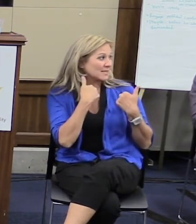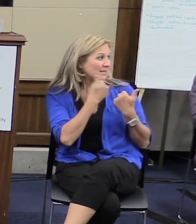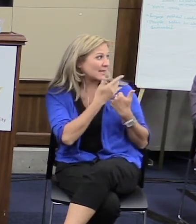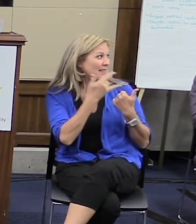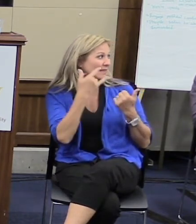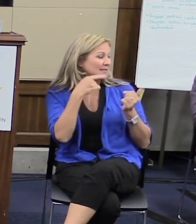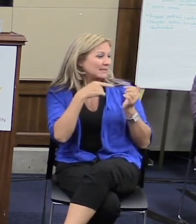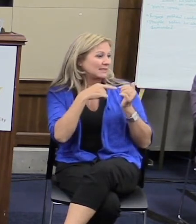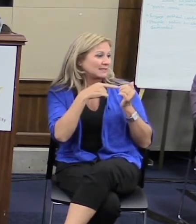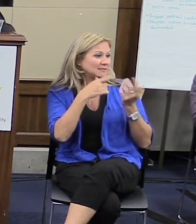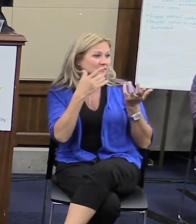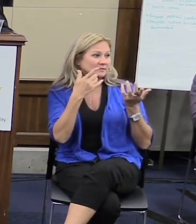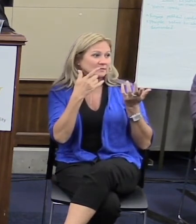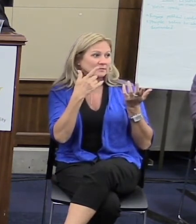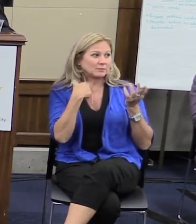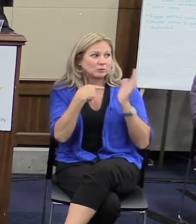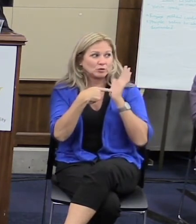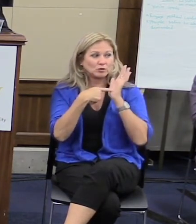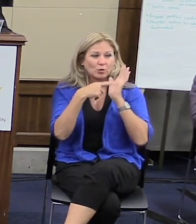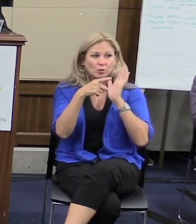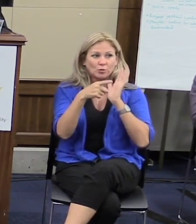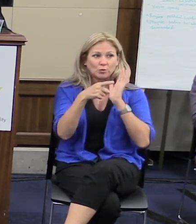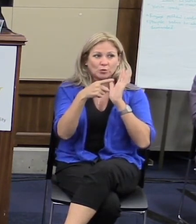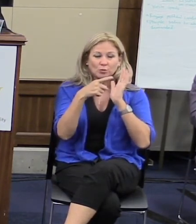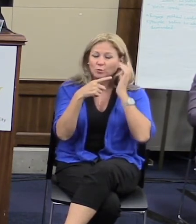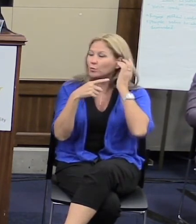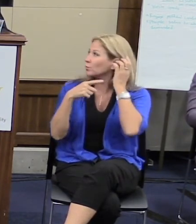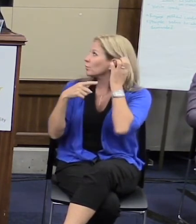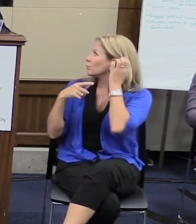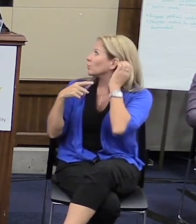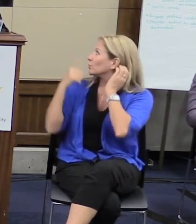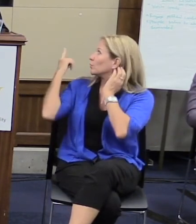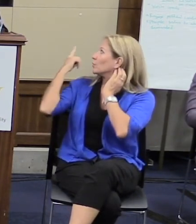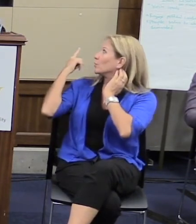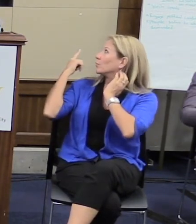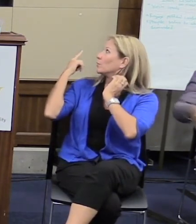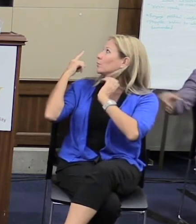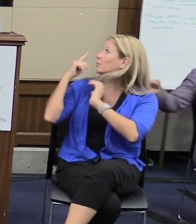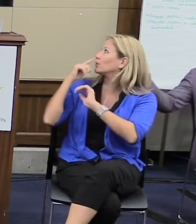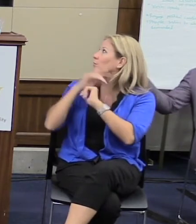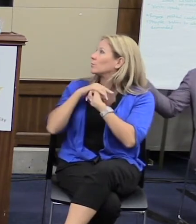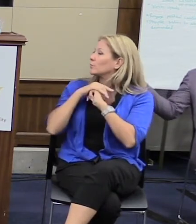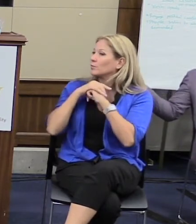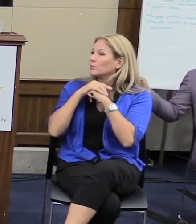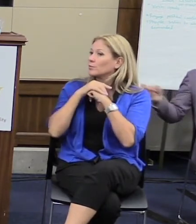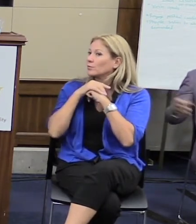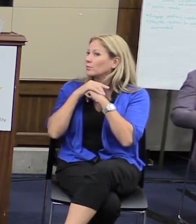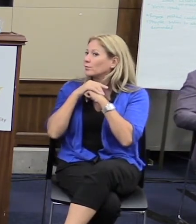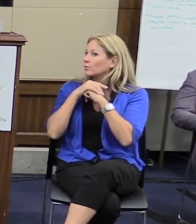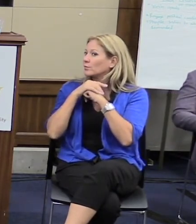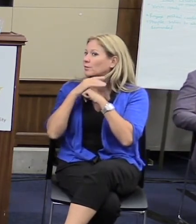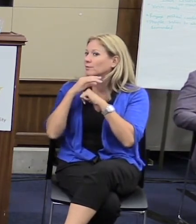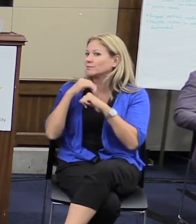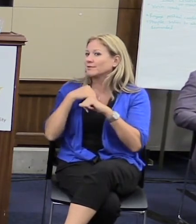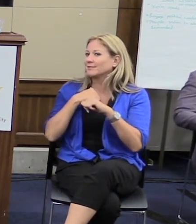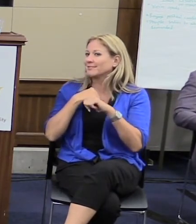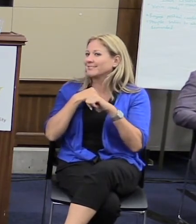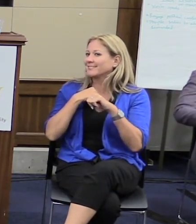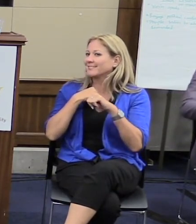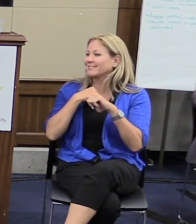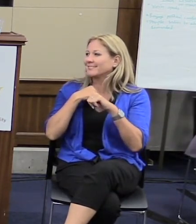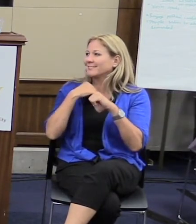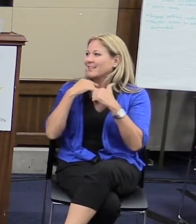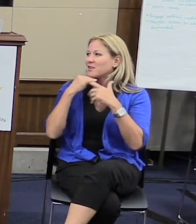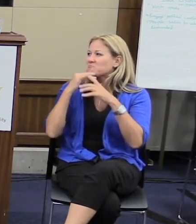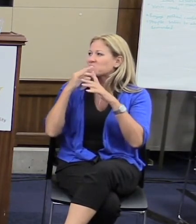this is the let me show you the promised land is the mountaintop. So let me say this to you.